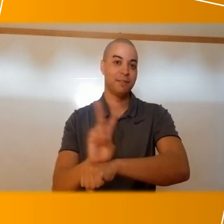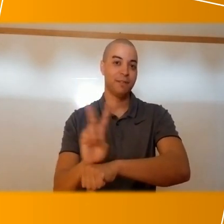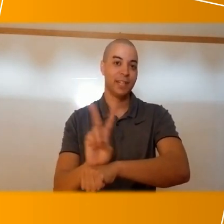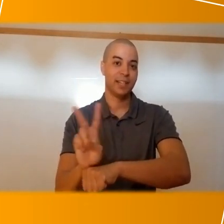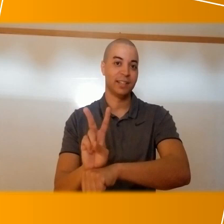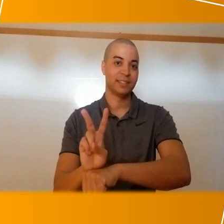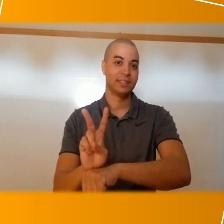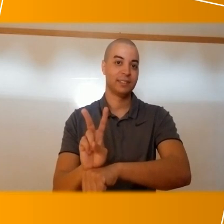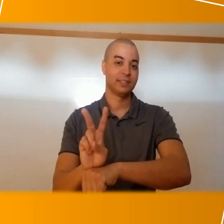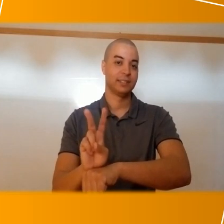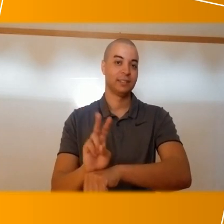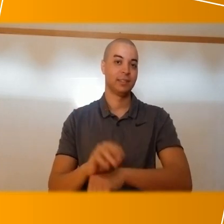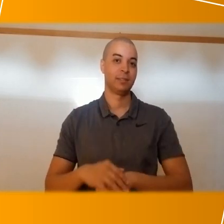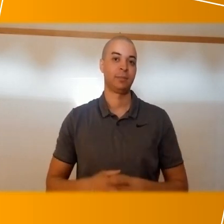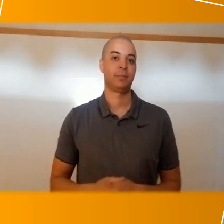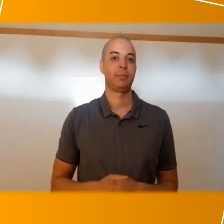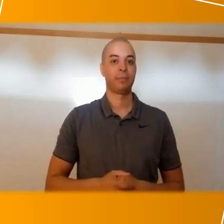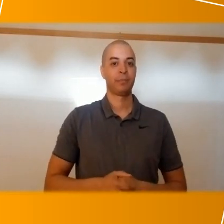times. Vanilla.